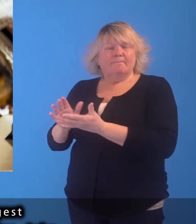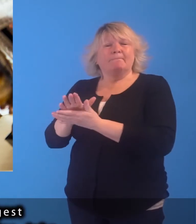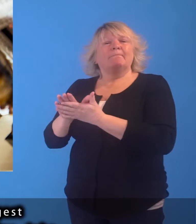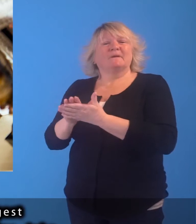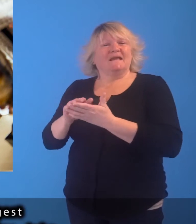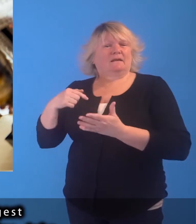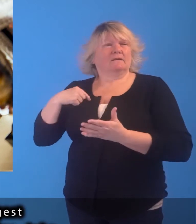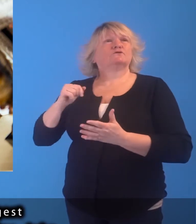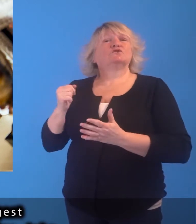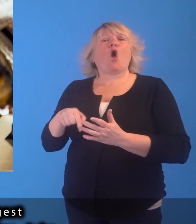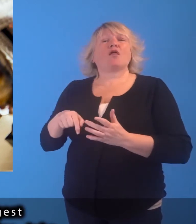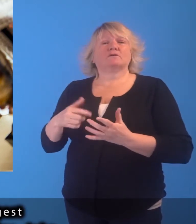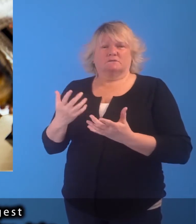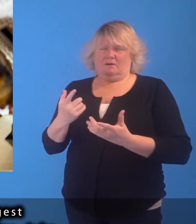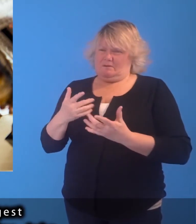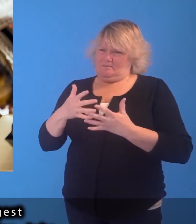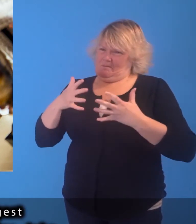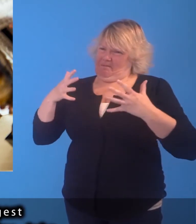from.